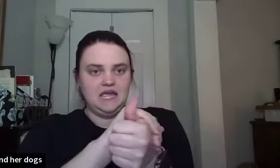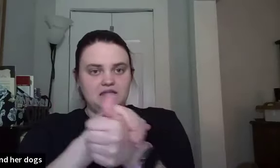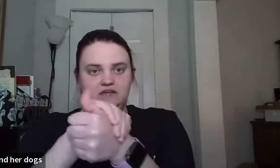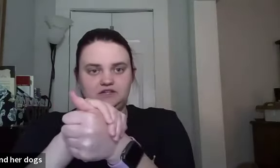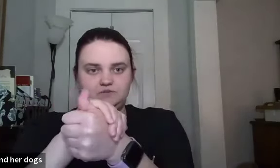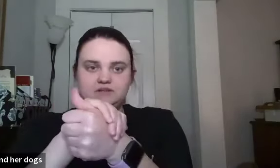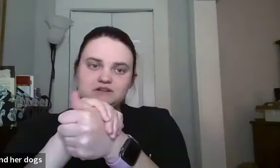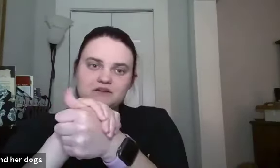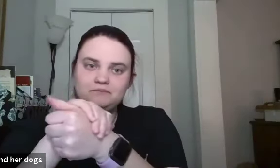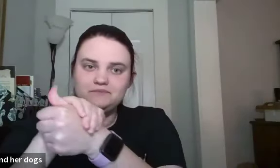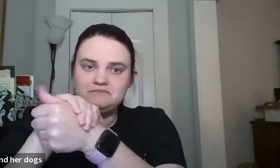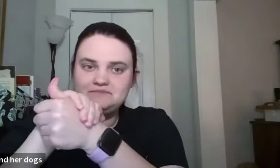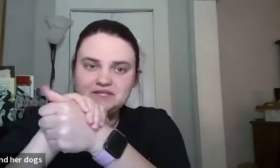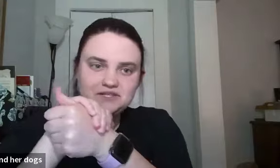And then you just wiggle your thumb. Turtle.